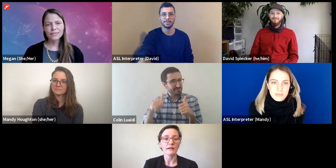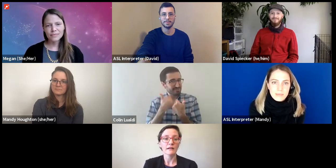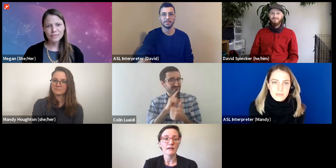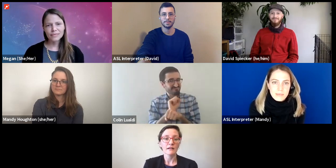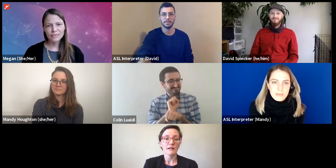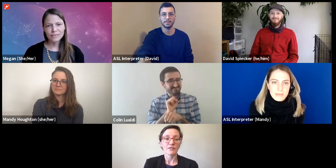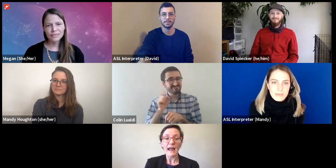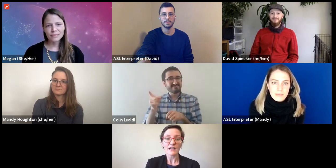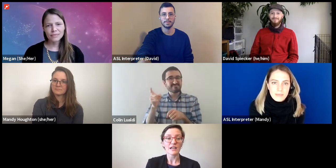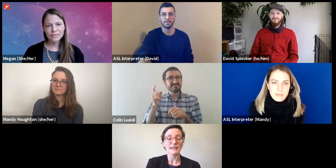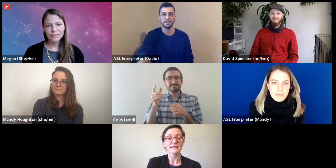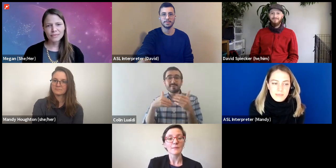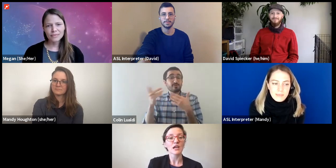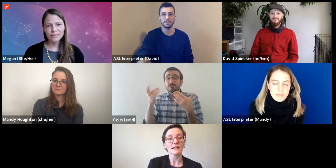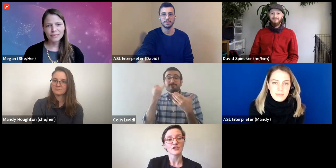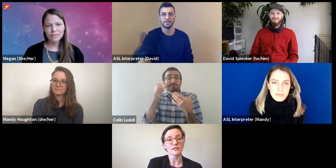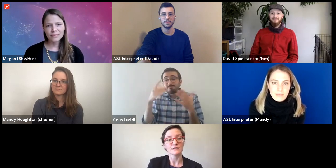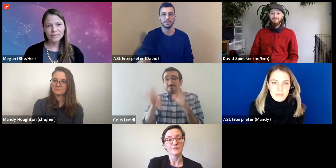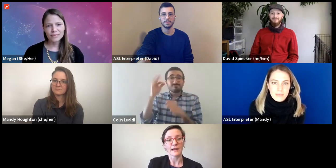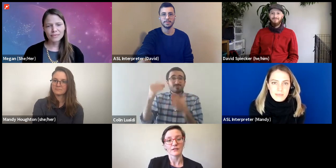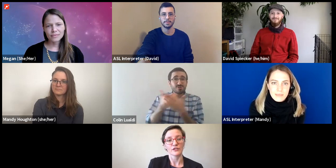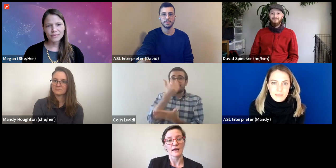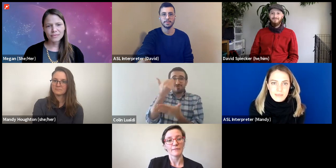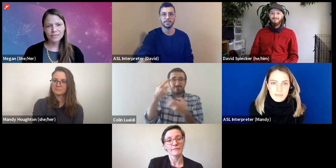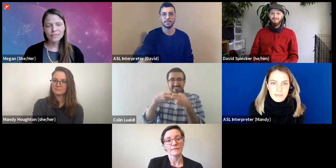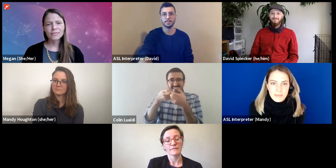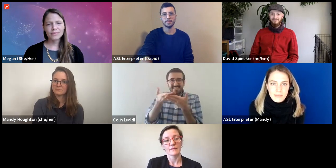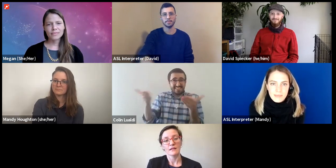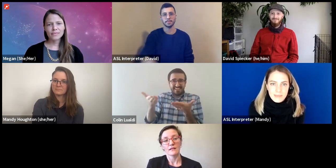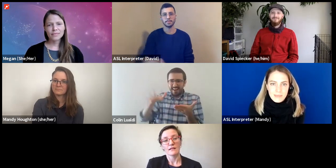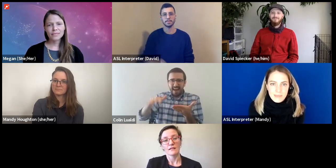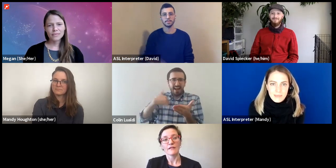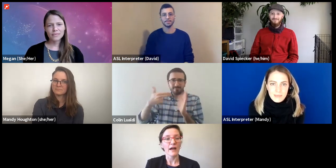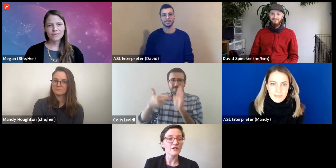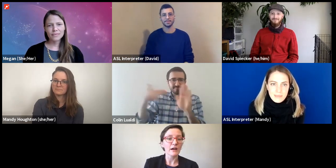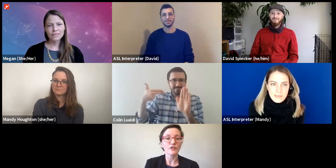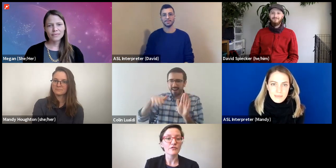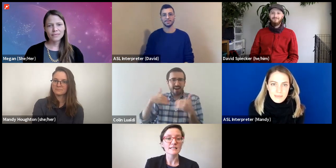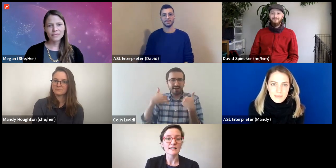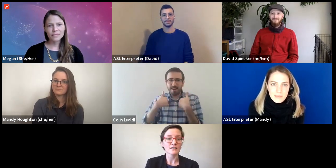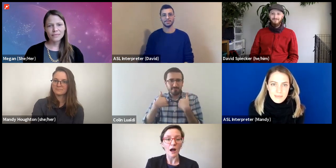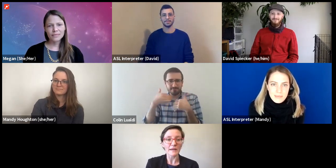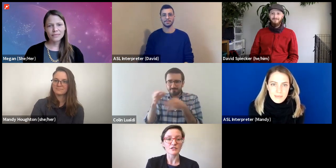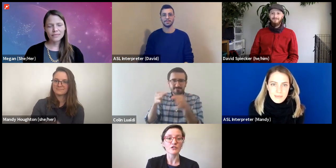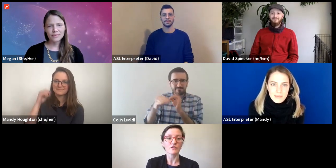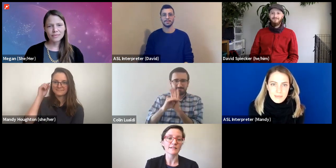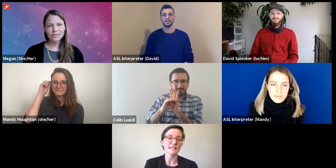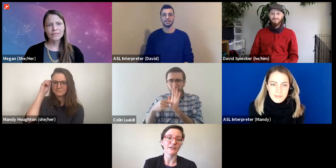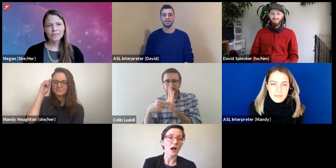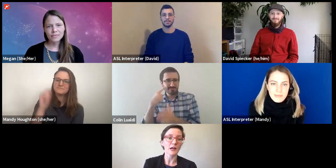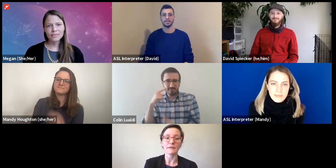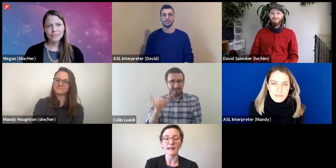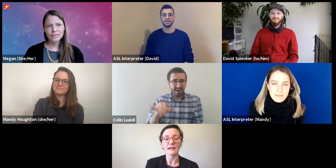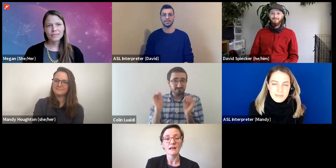Newton, they actually had the same challenges back in their time. they found out new physics topics or new